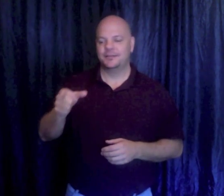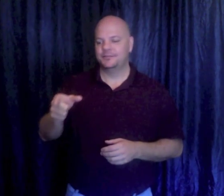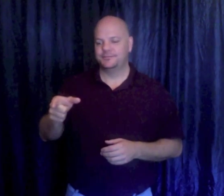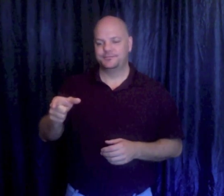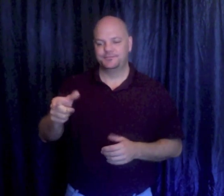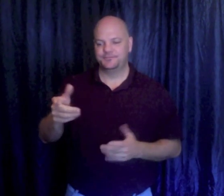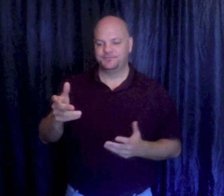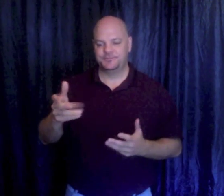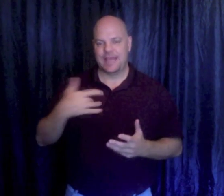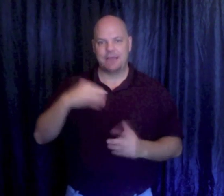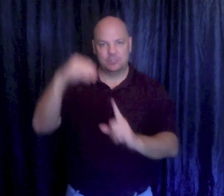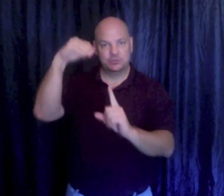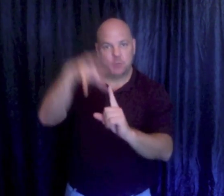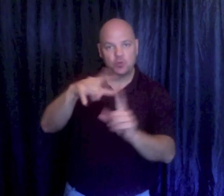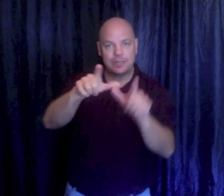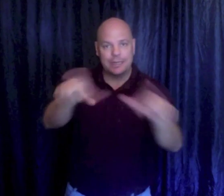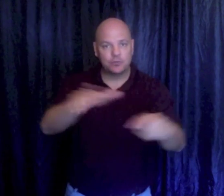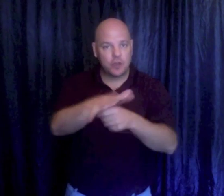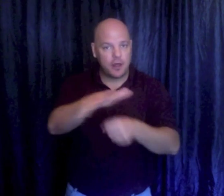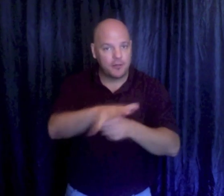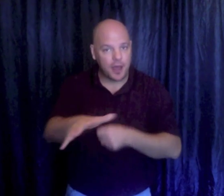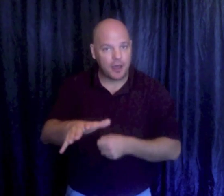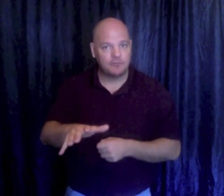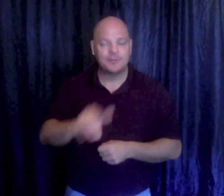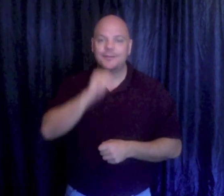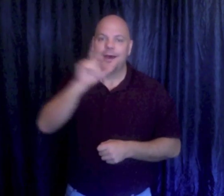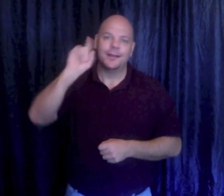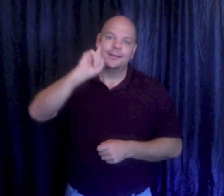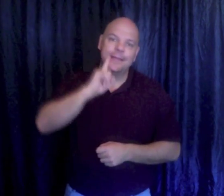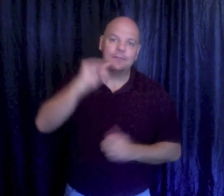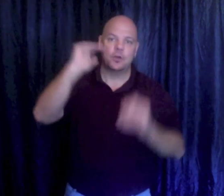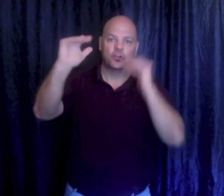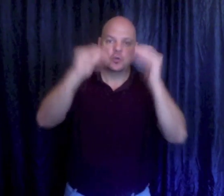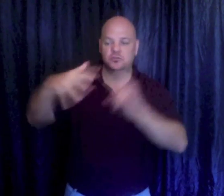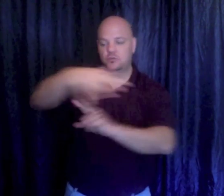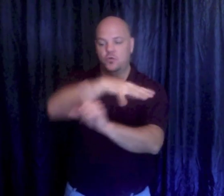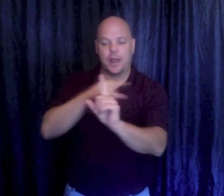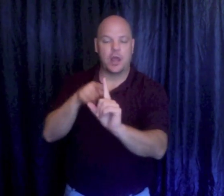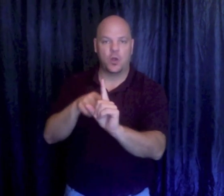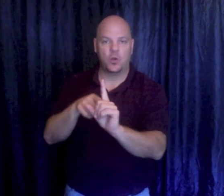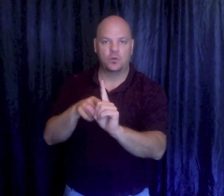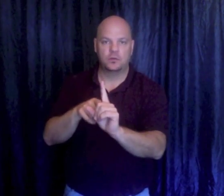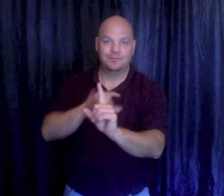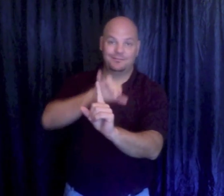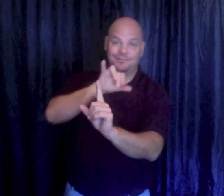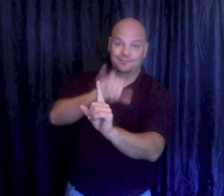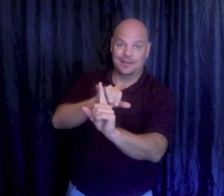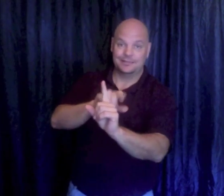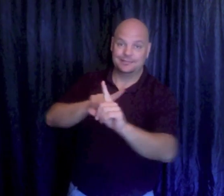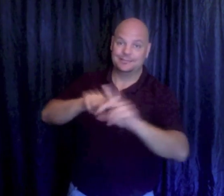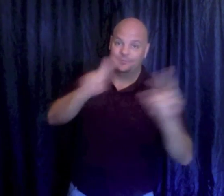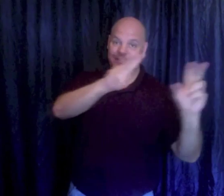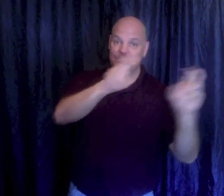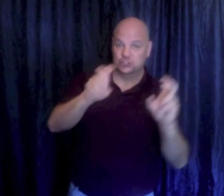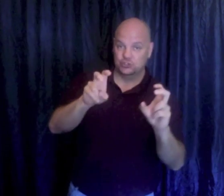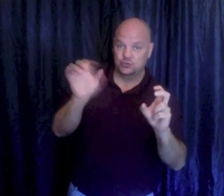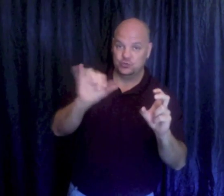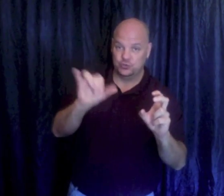exposure language. There aren't deaf adults, which is a totally different language. Deaf adults should be included.